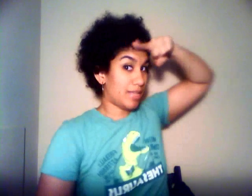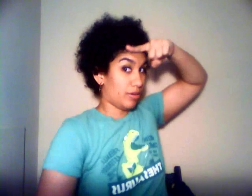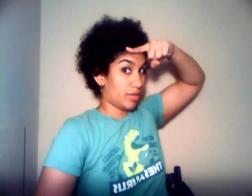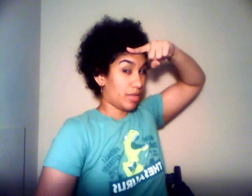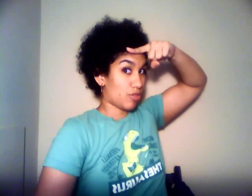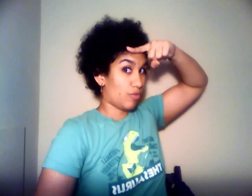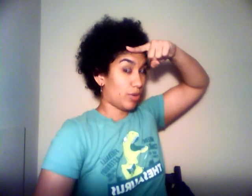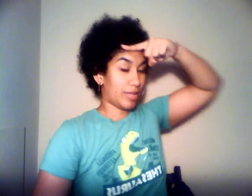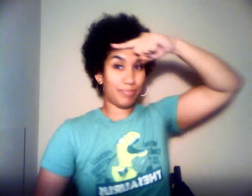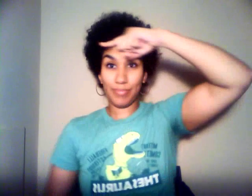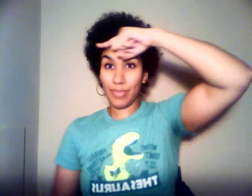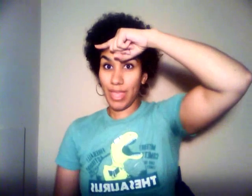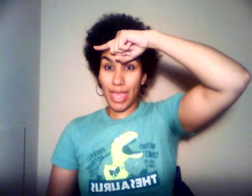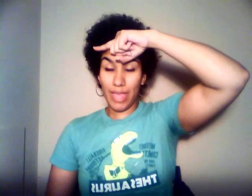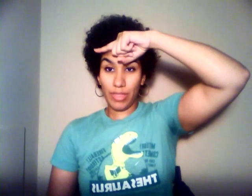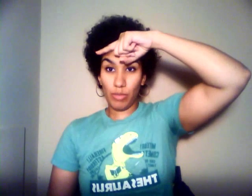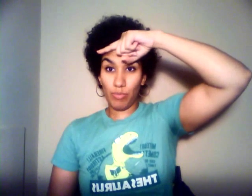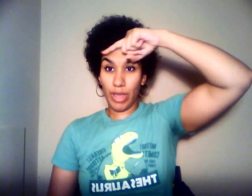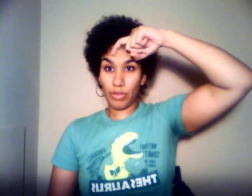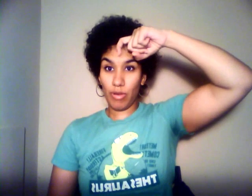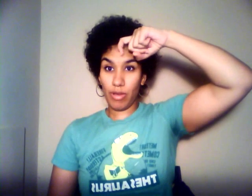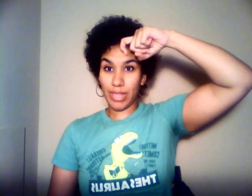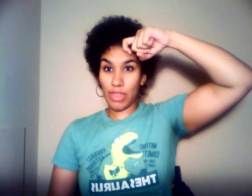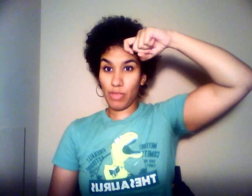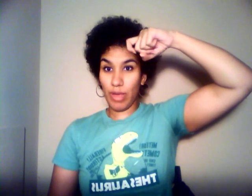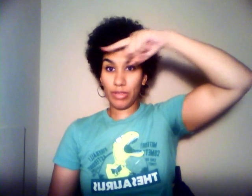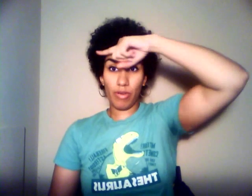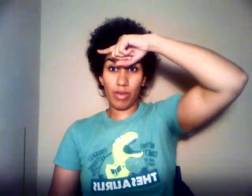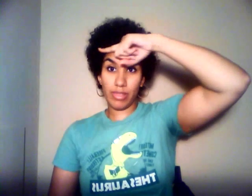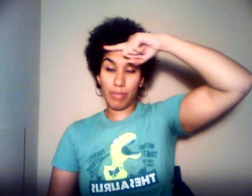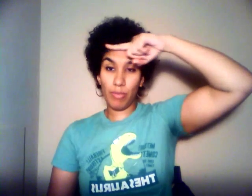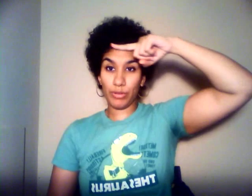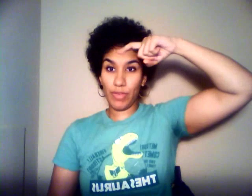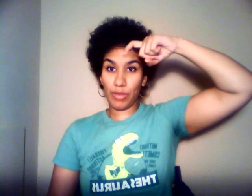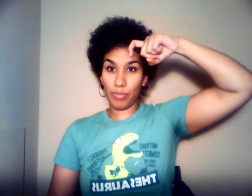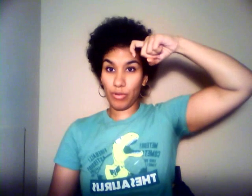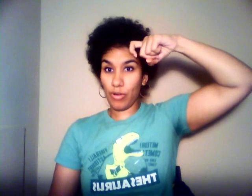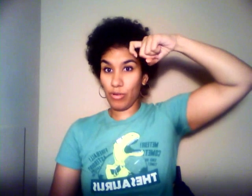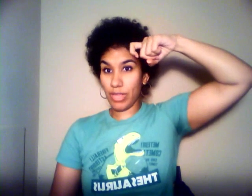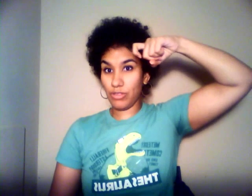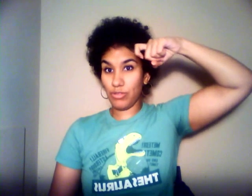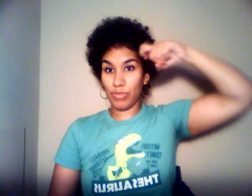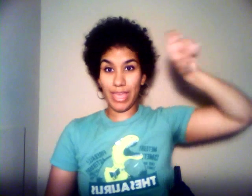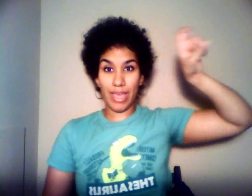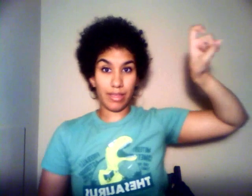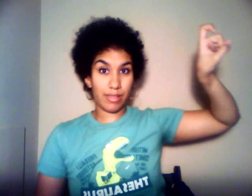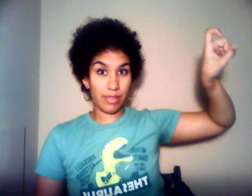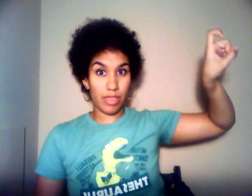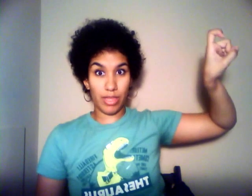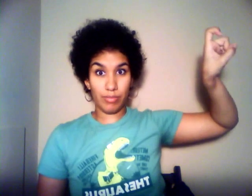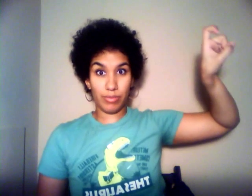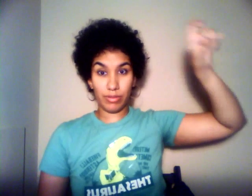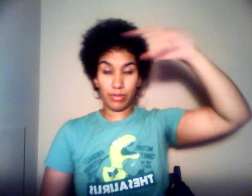down against your forehead. And then you bring it across, and as you bring it across, the pointer finger curls into the X shape.